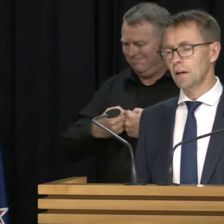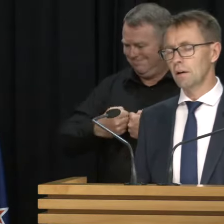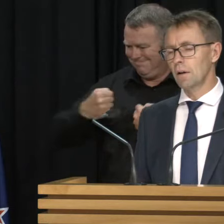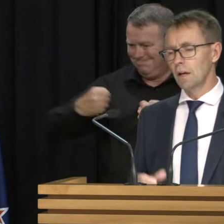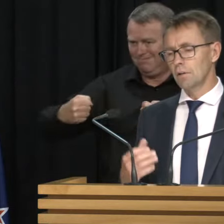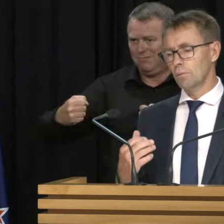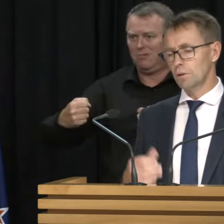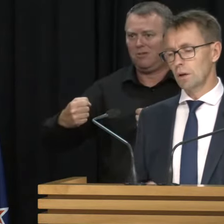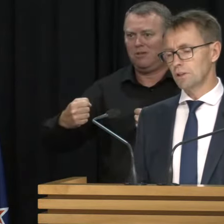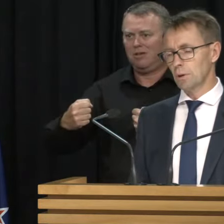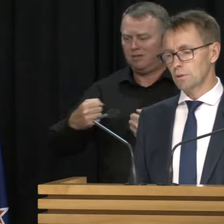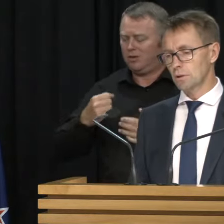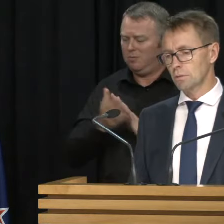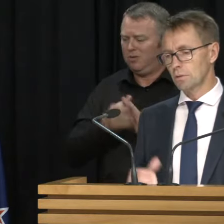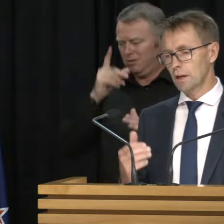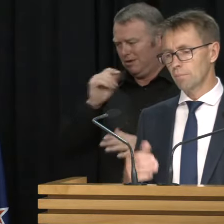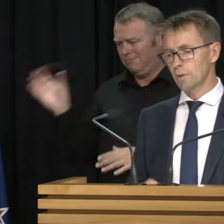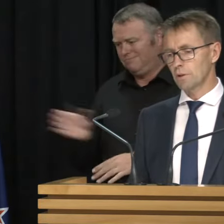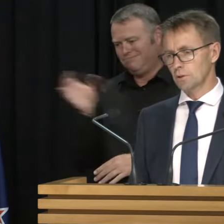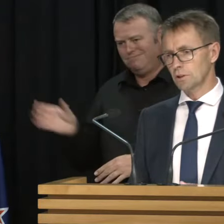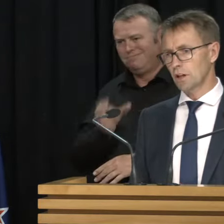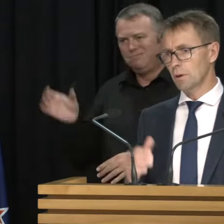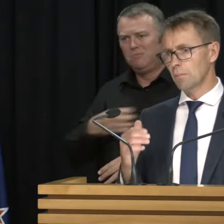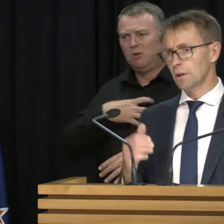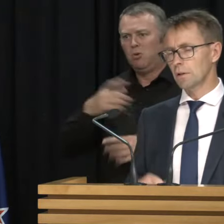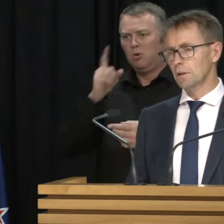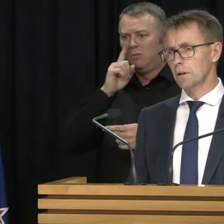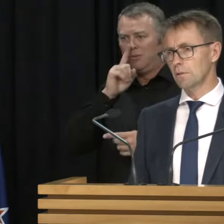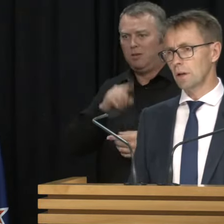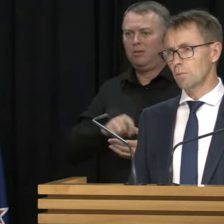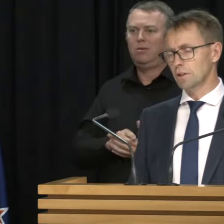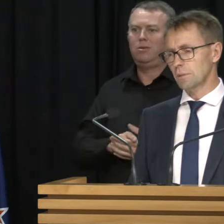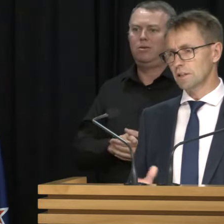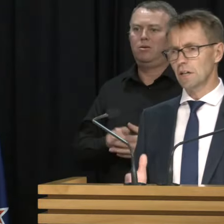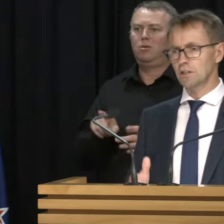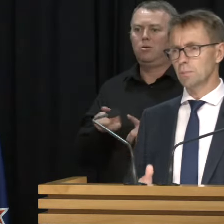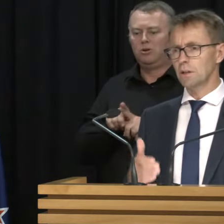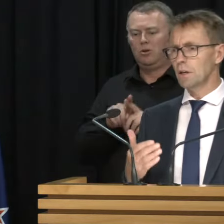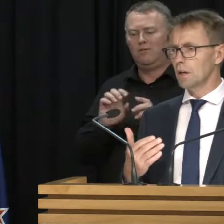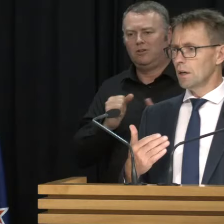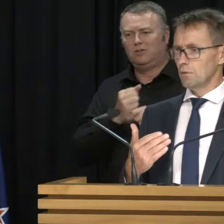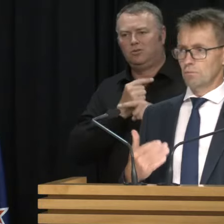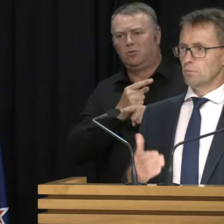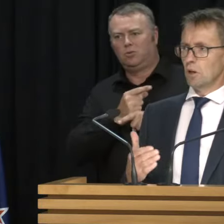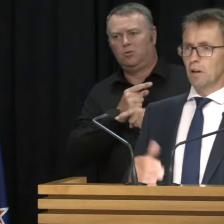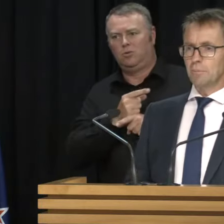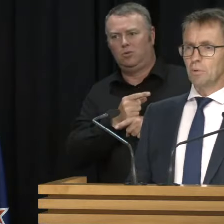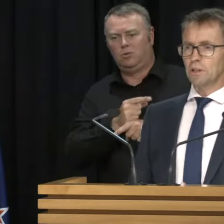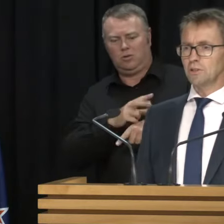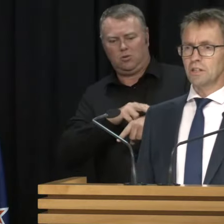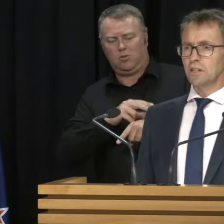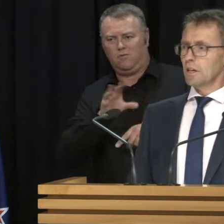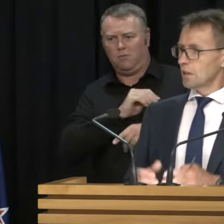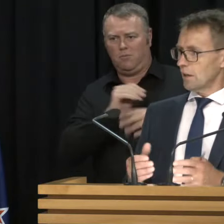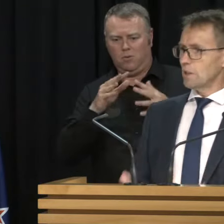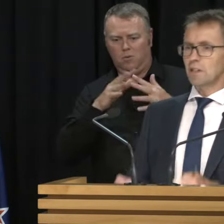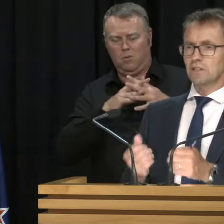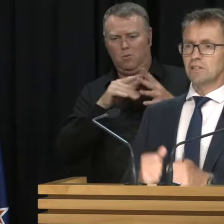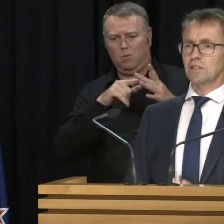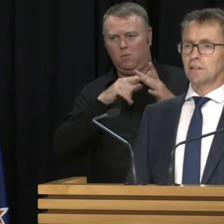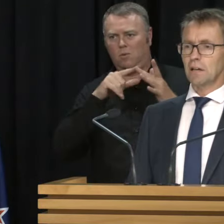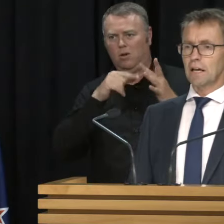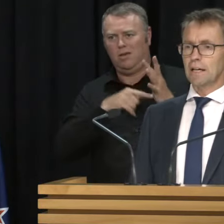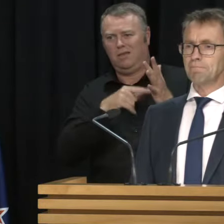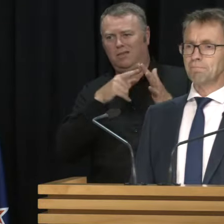is I spoke to Dr. Dale Bramley at Waitemata DHB, late morning, and said, can we